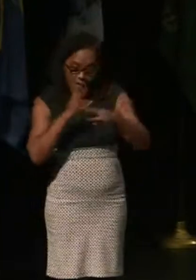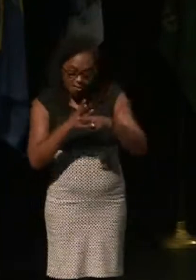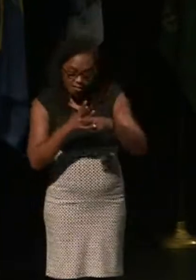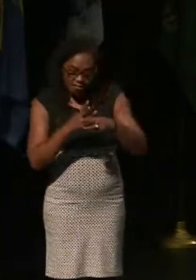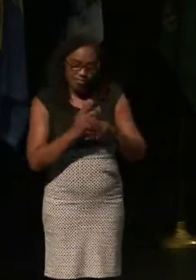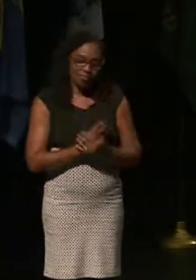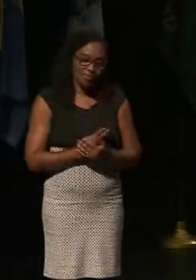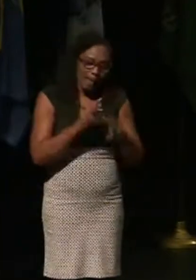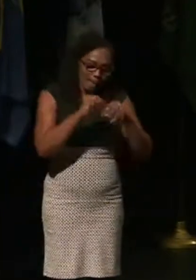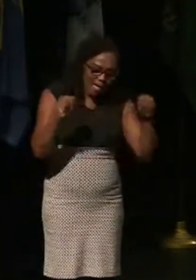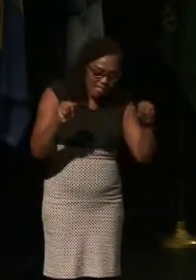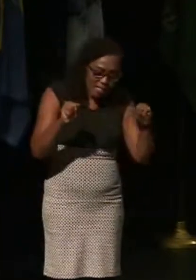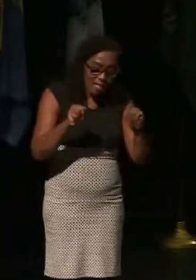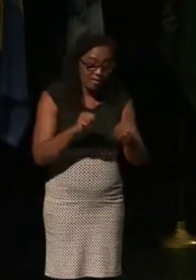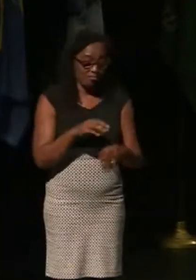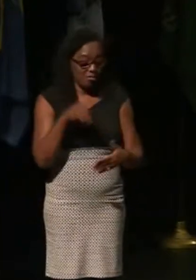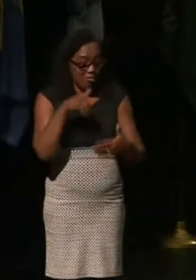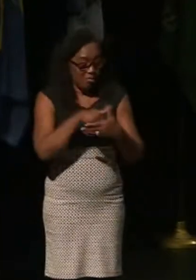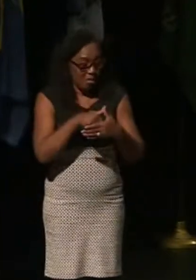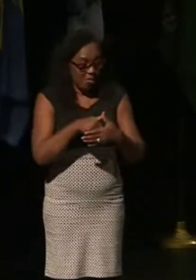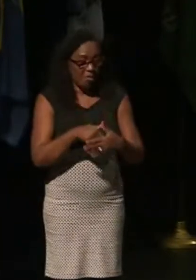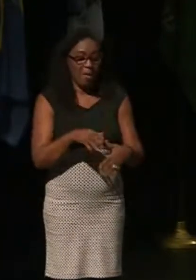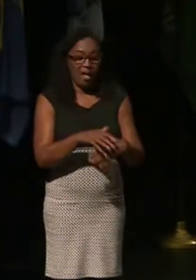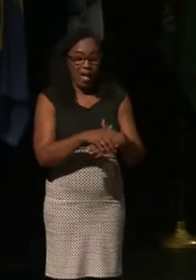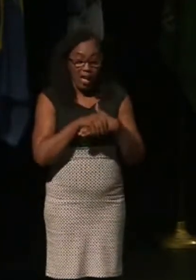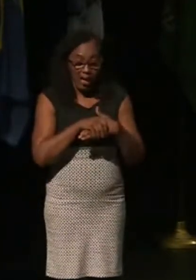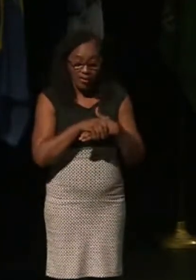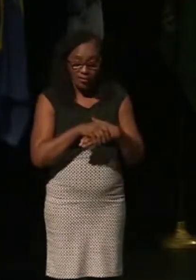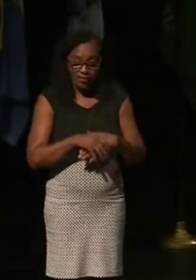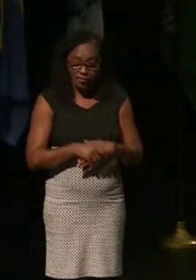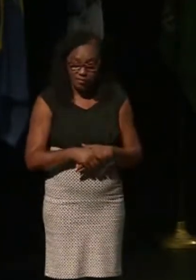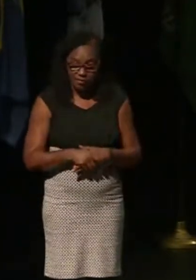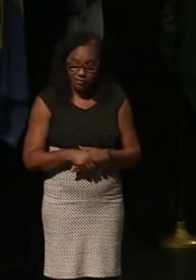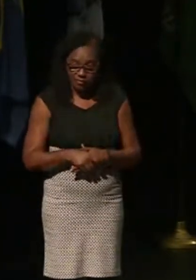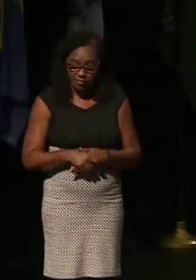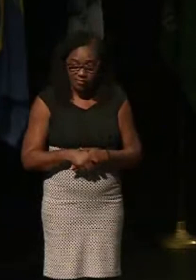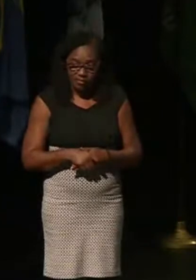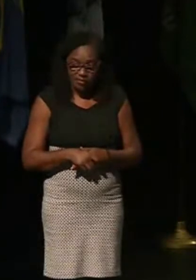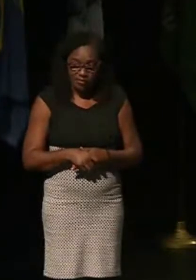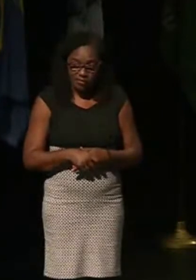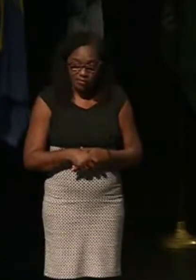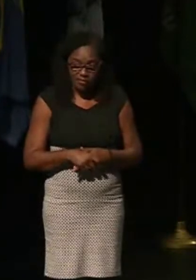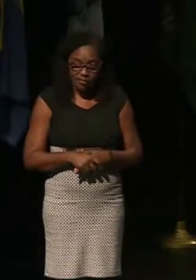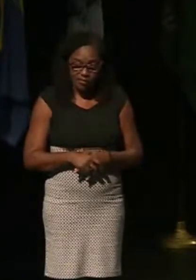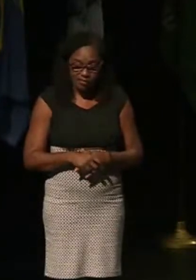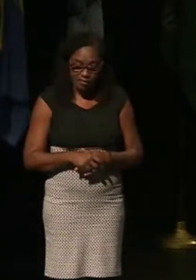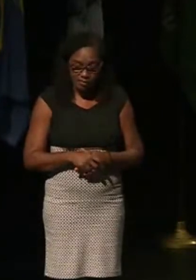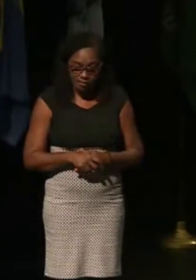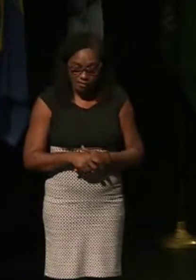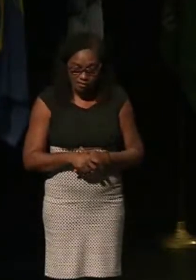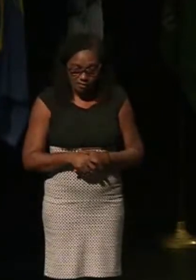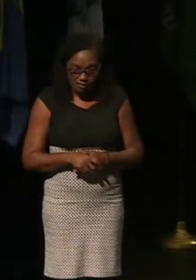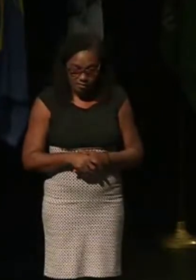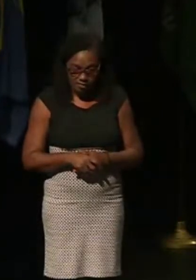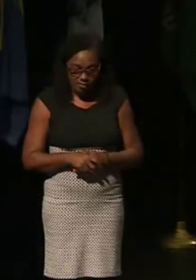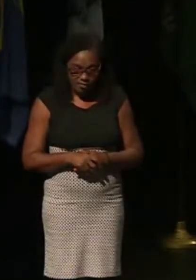in the UK. And this young lady already has a master's from UTT.